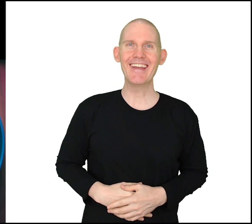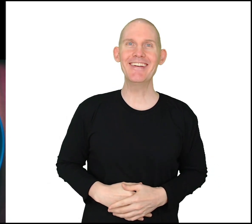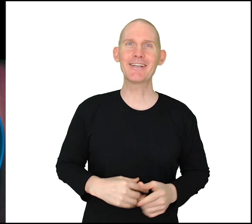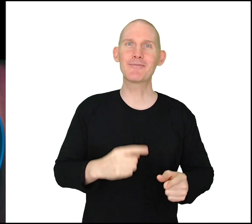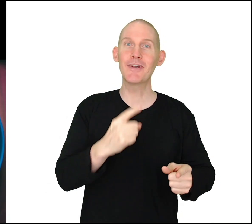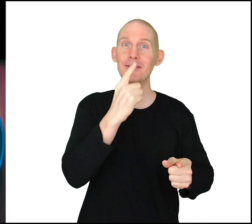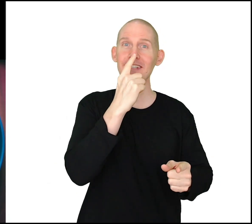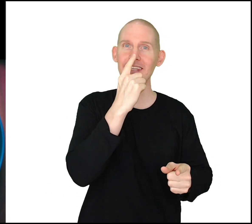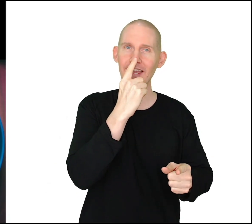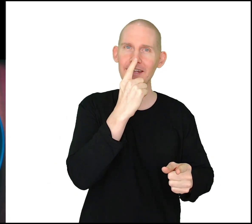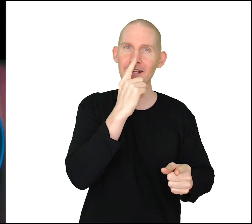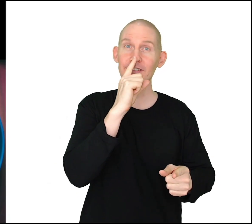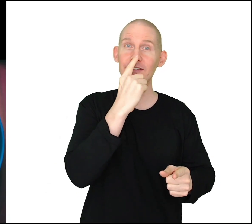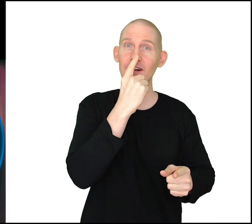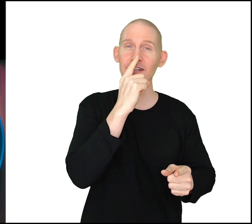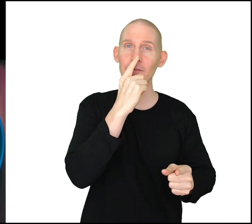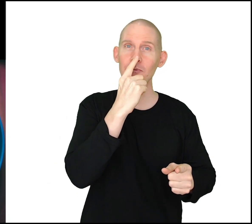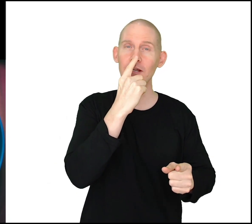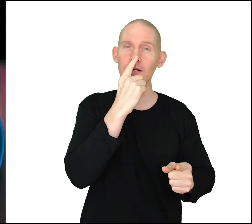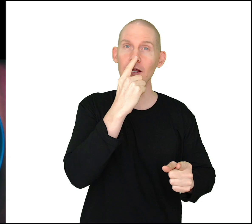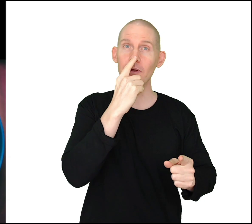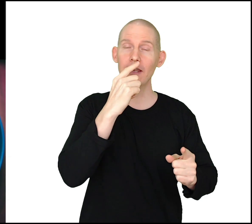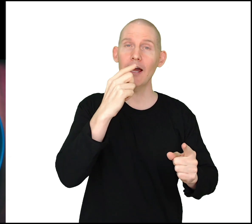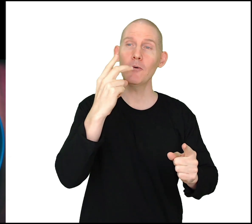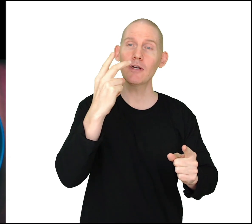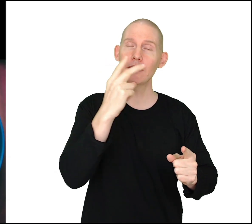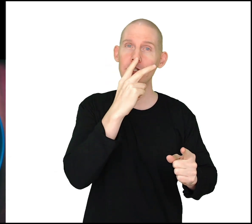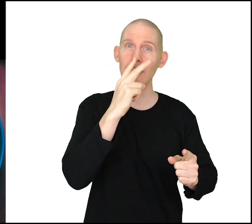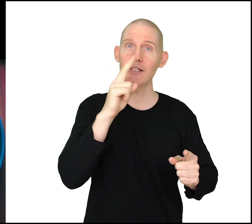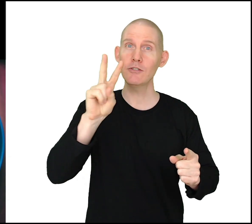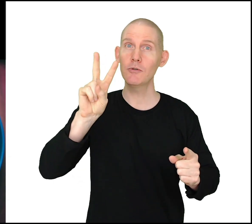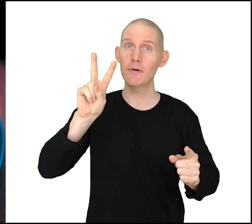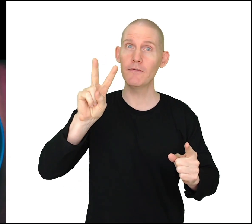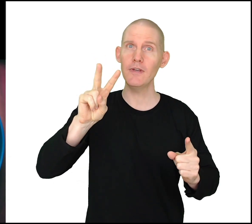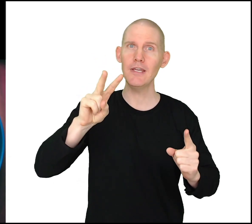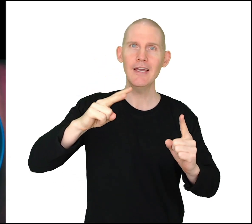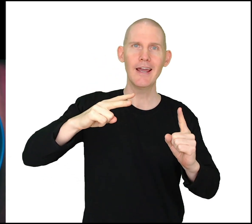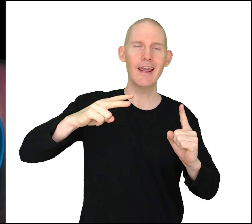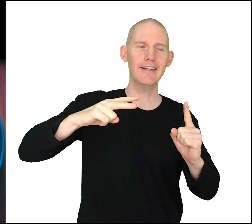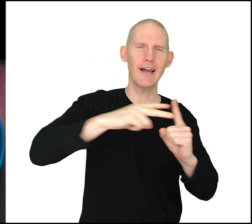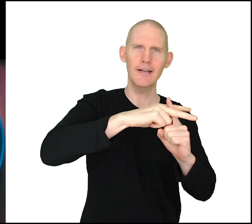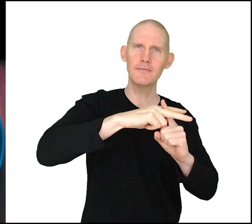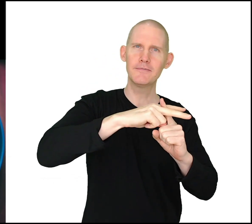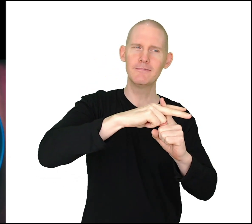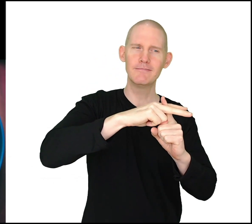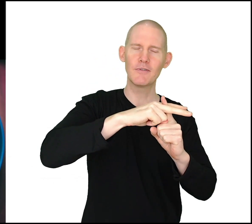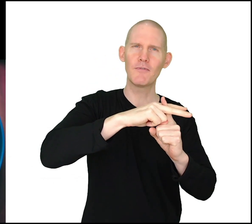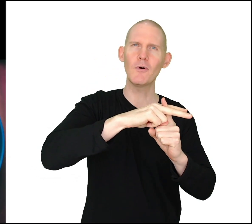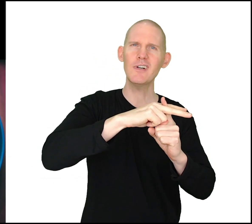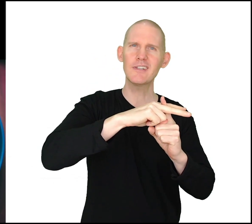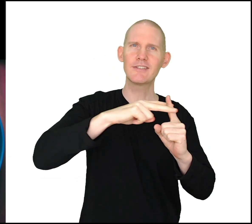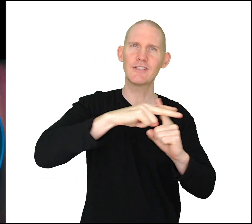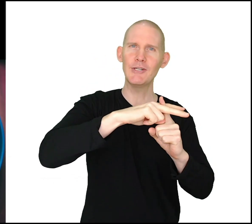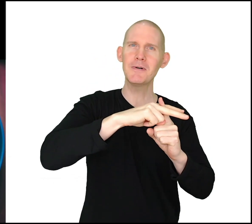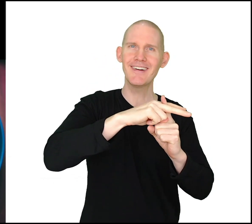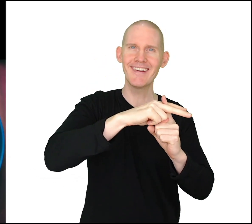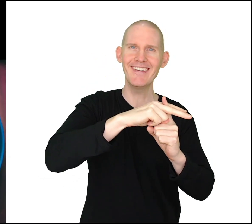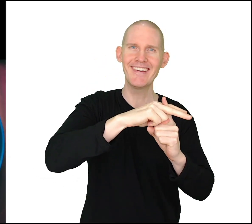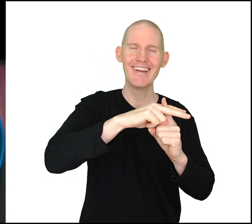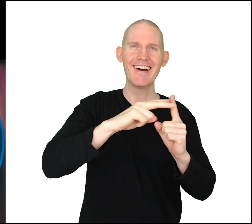index fingers again, starting up here, but now we're going to change into a V and kind of skewer our